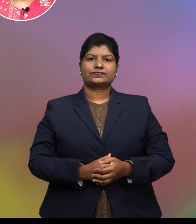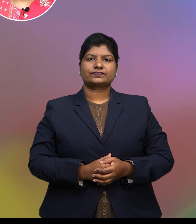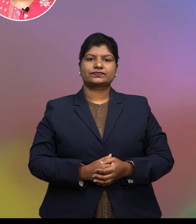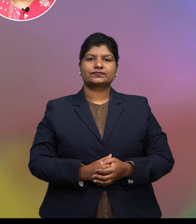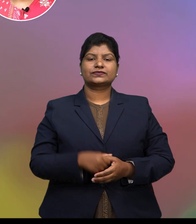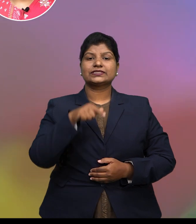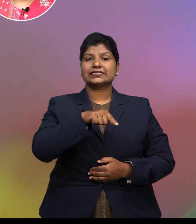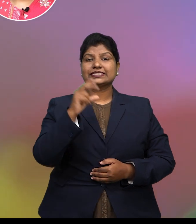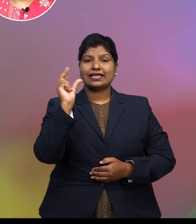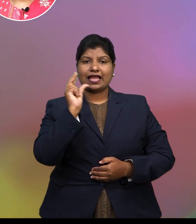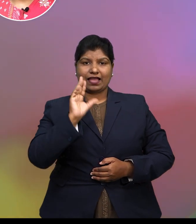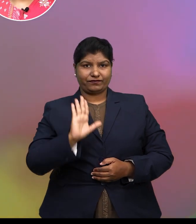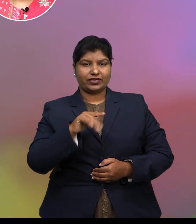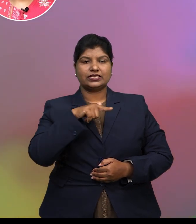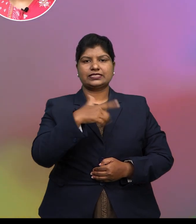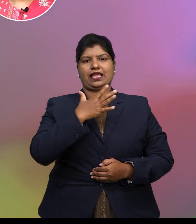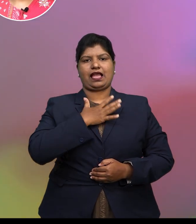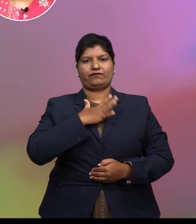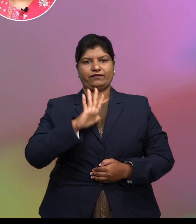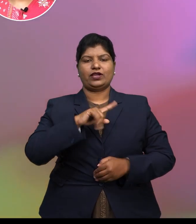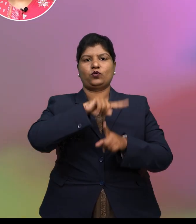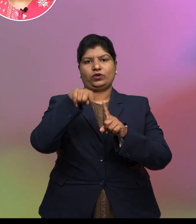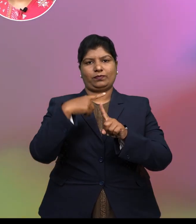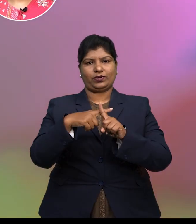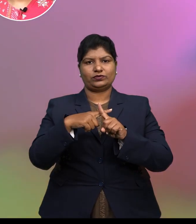and oocyte is alive for about